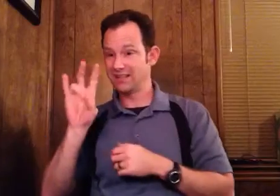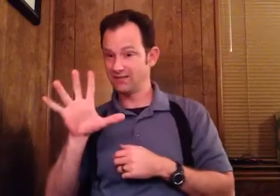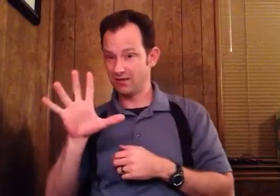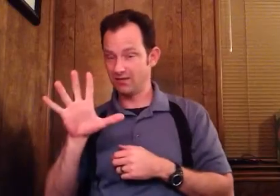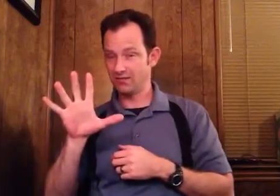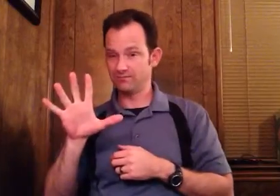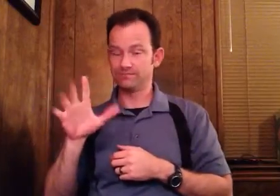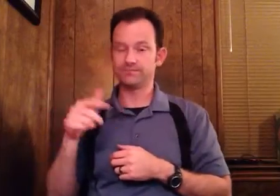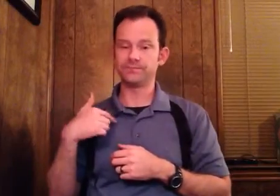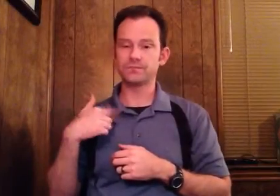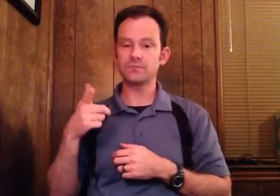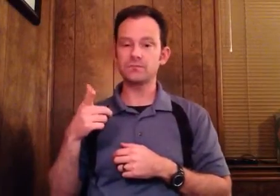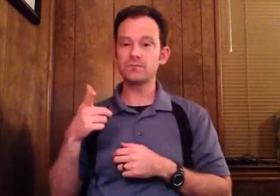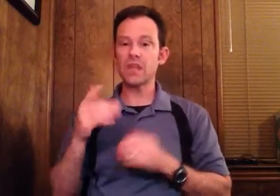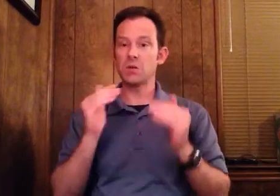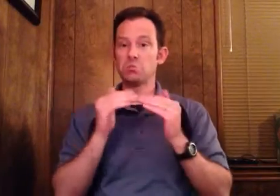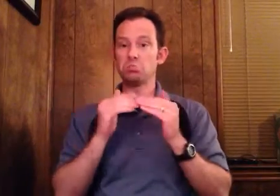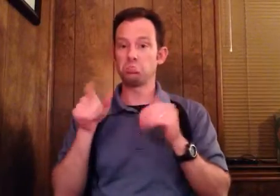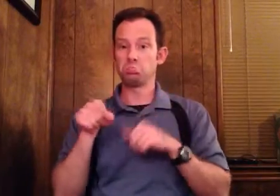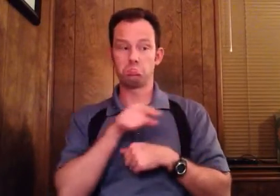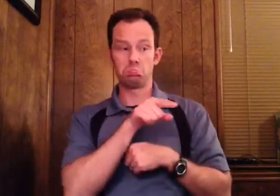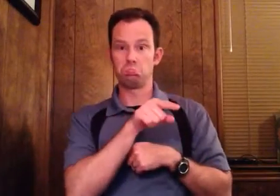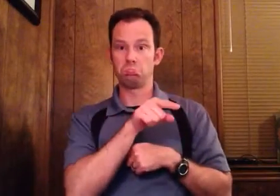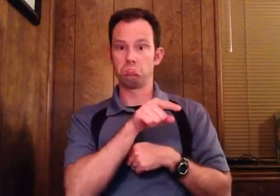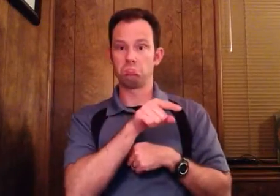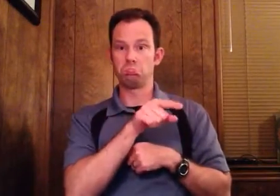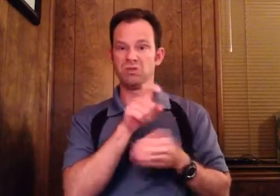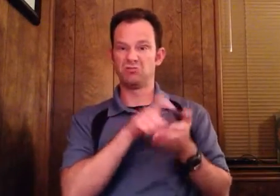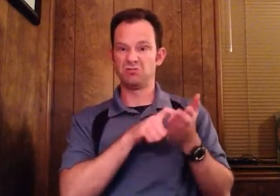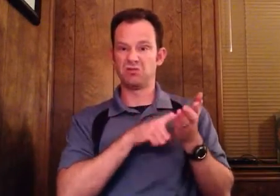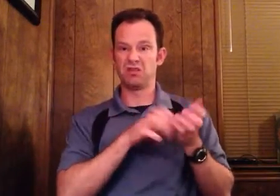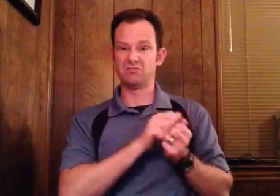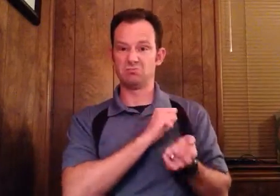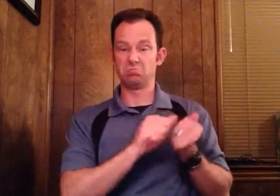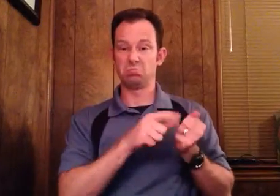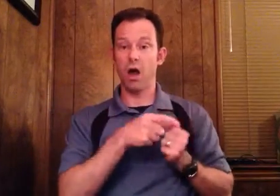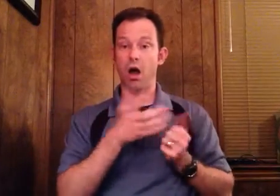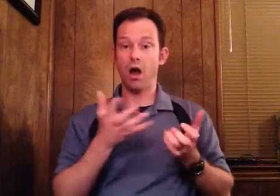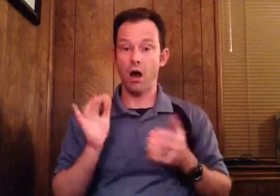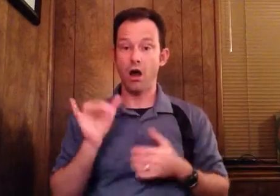should give us our scratched or damaged. All right, so let's subtract. 6 minus 5.